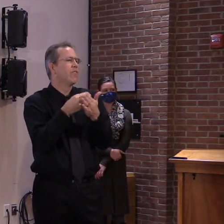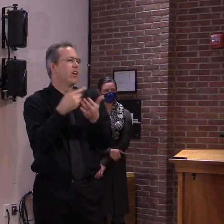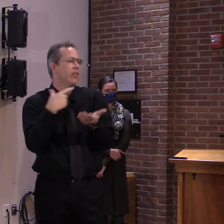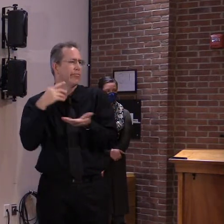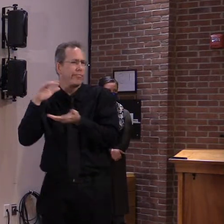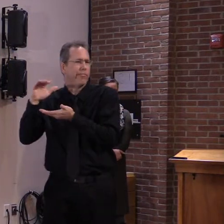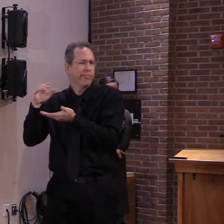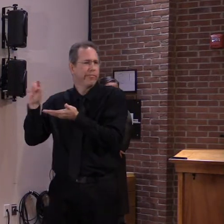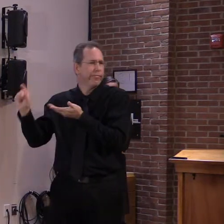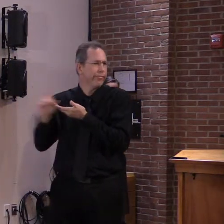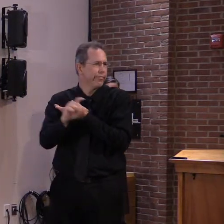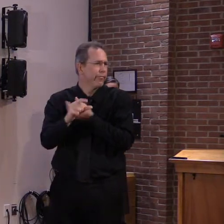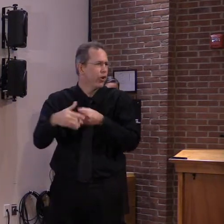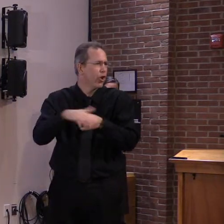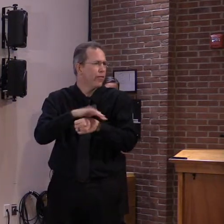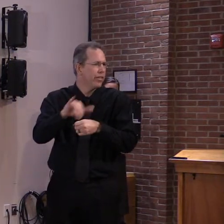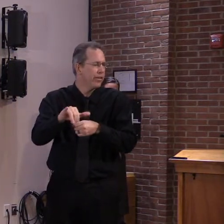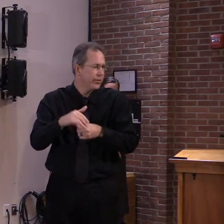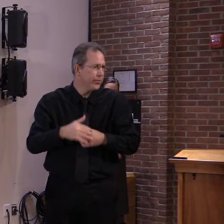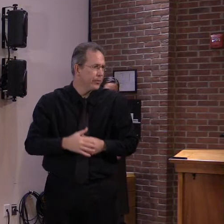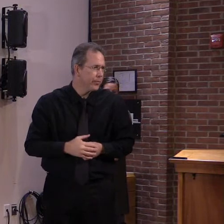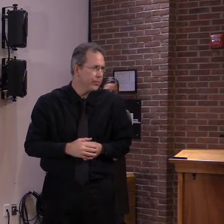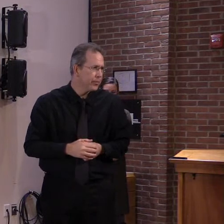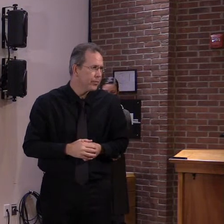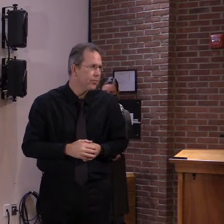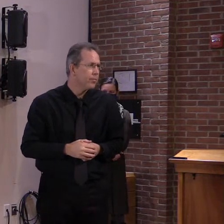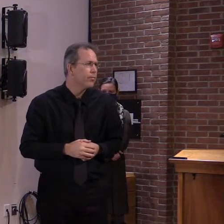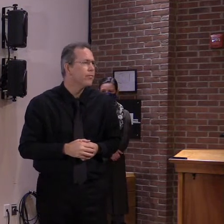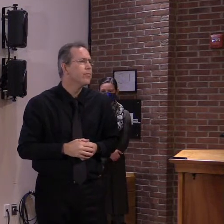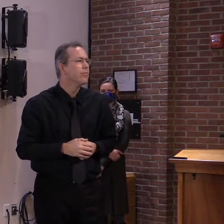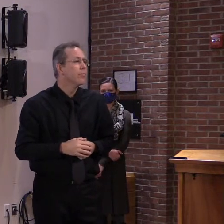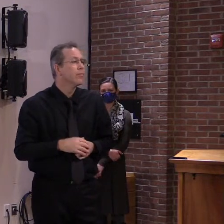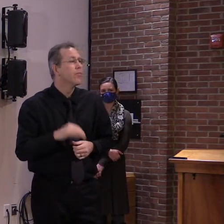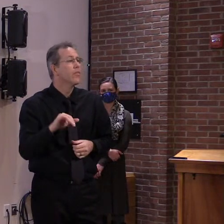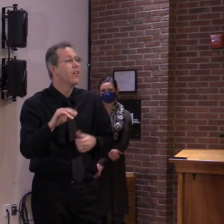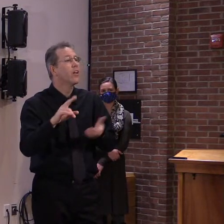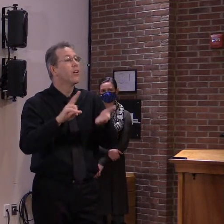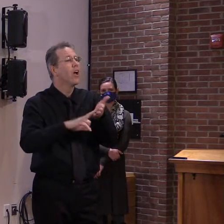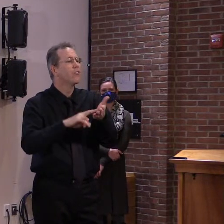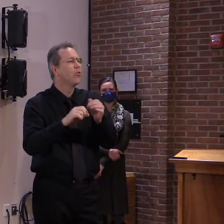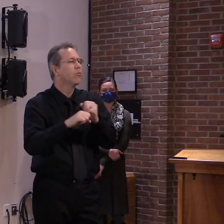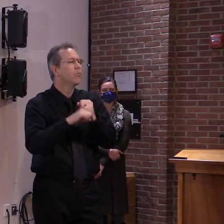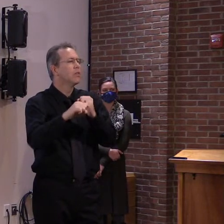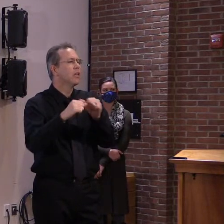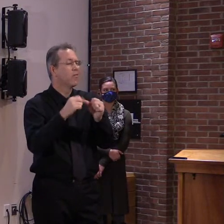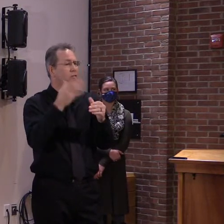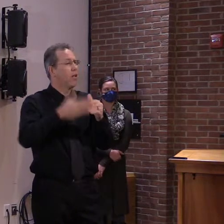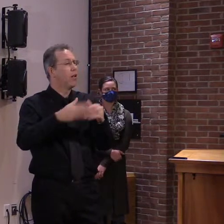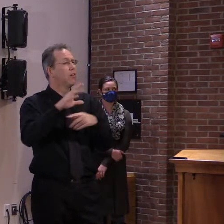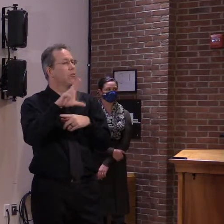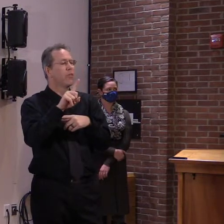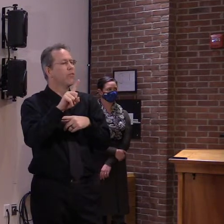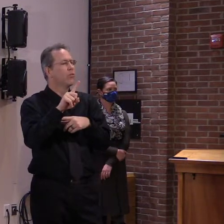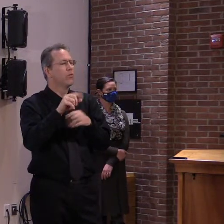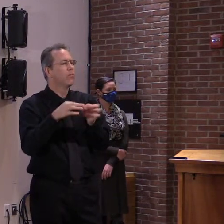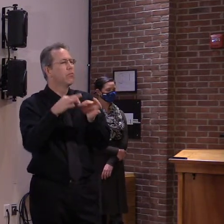contract extension for Maximus. Thank you.